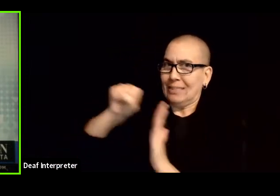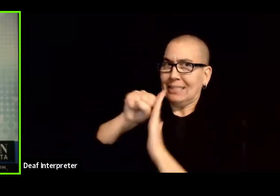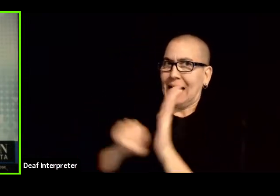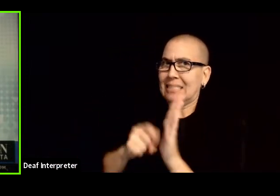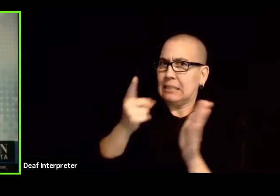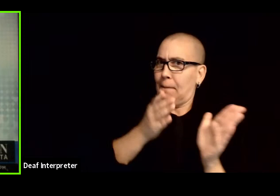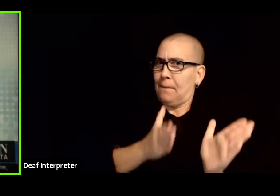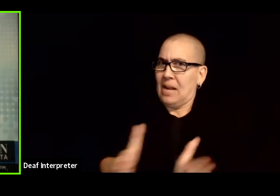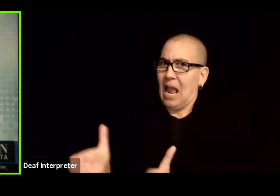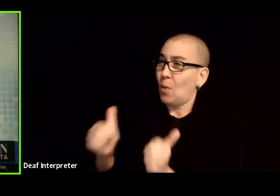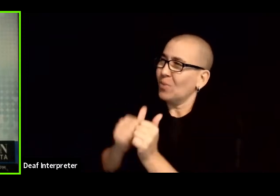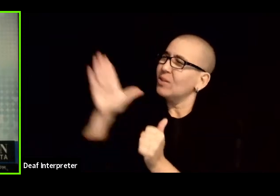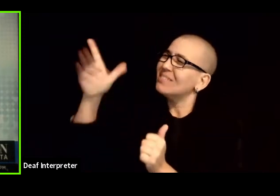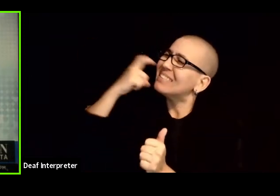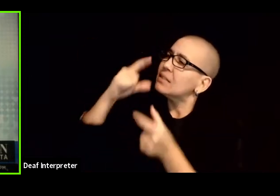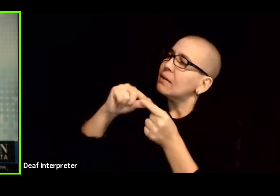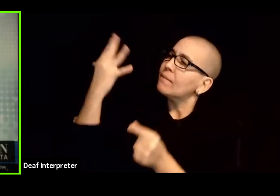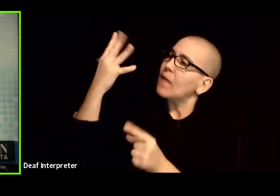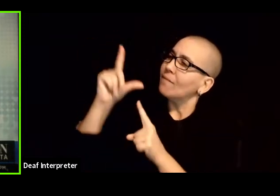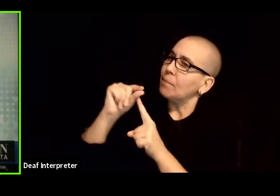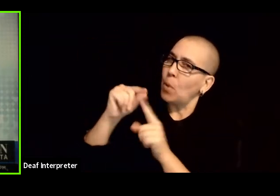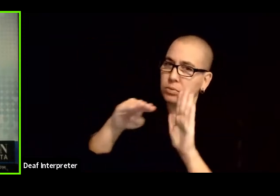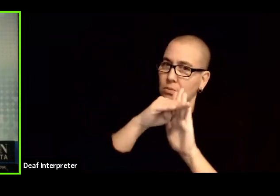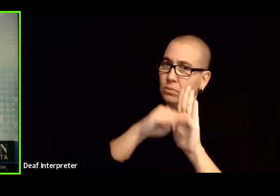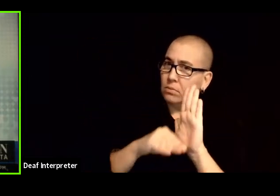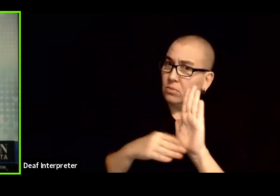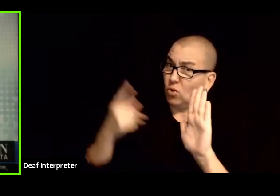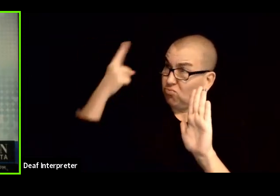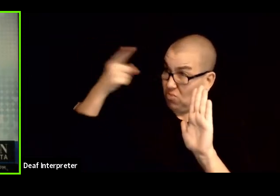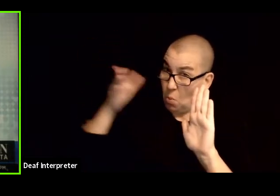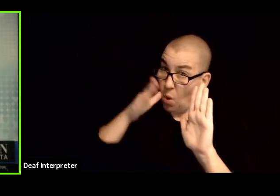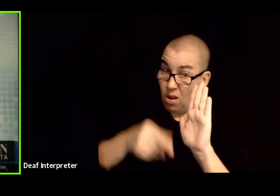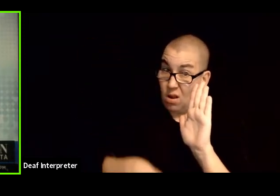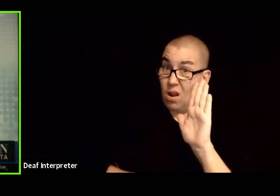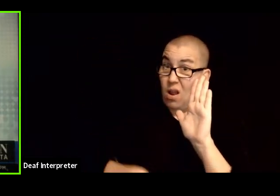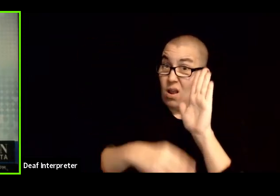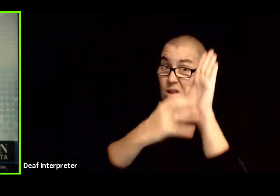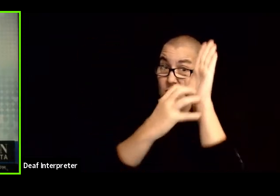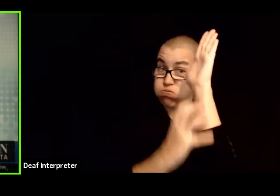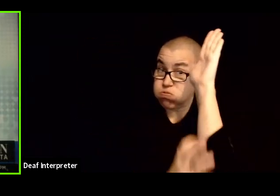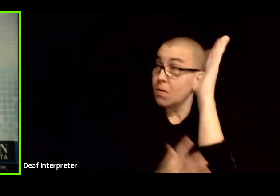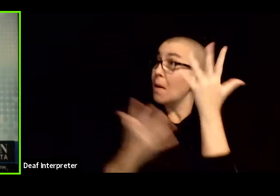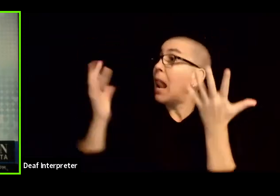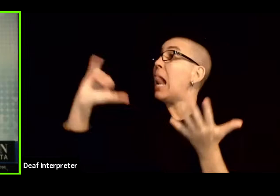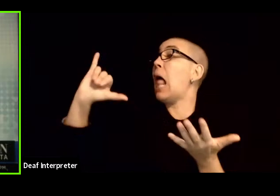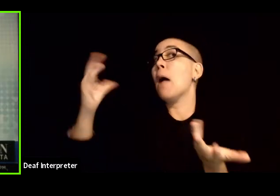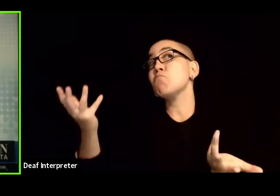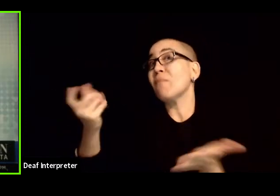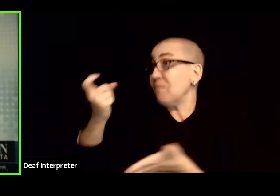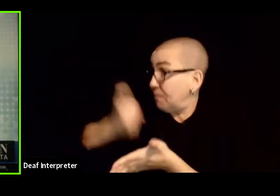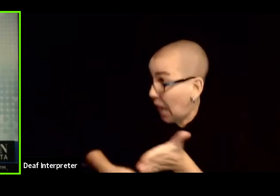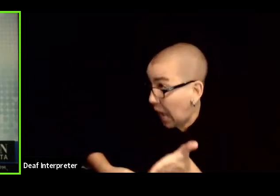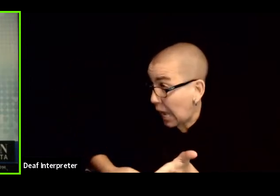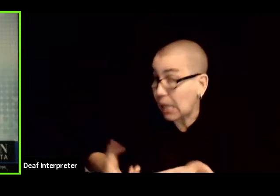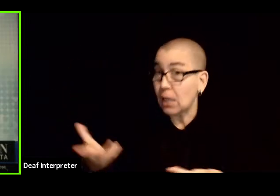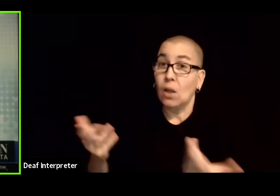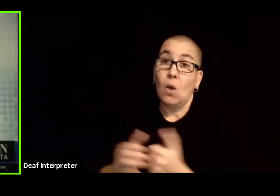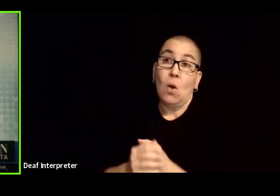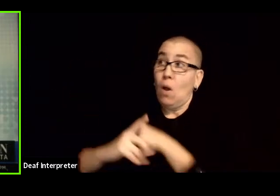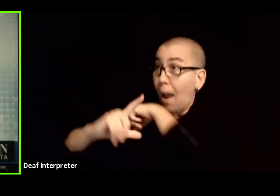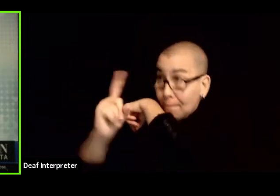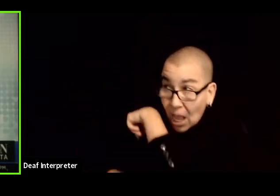you considering fines, or what is the plan to do to make sure it's being enforced? I see. Thank you. So